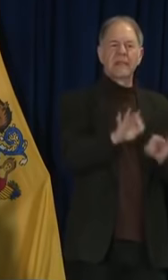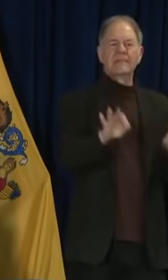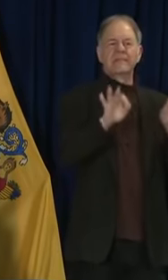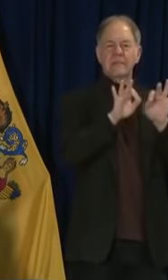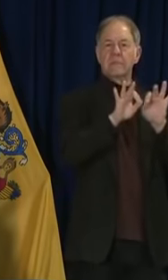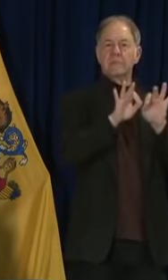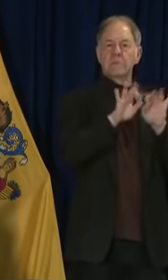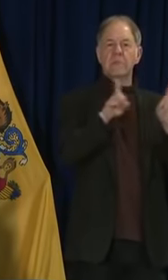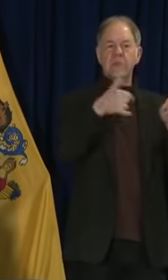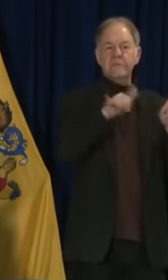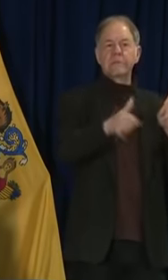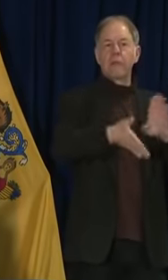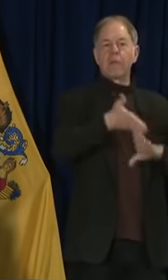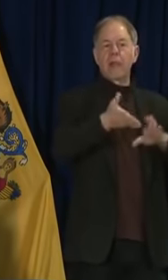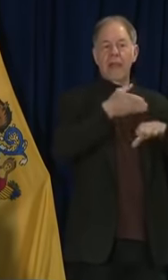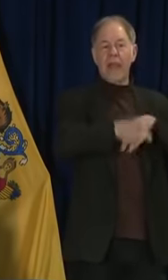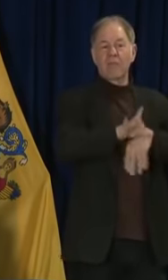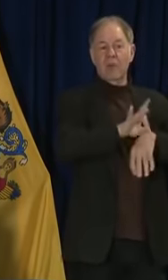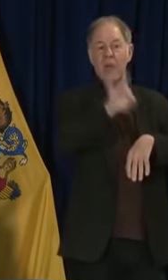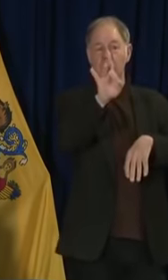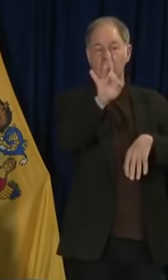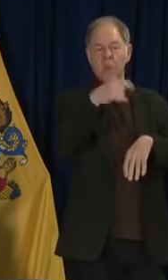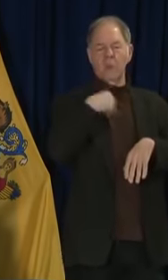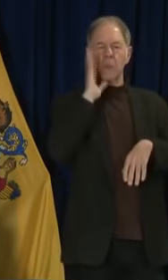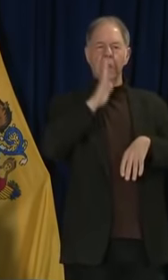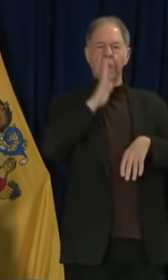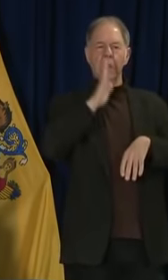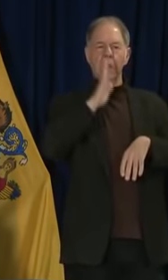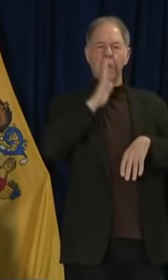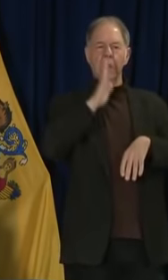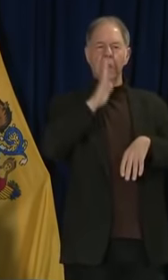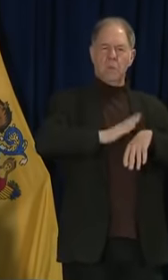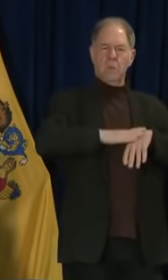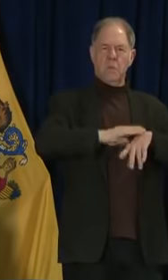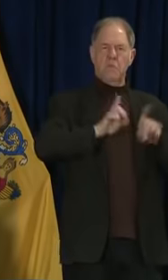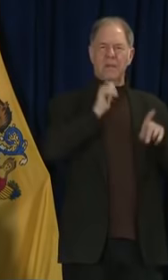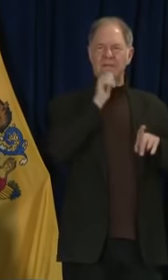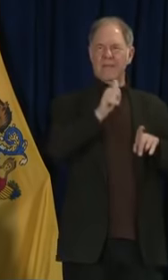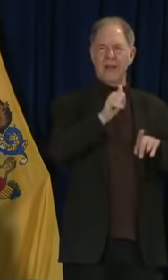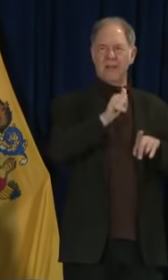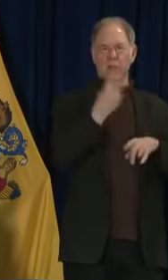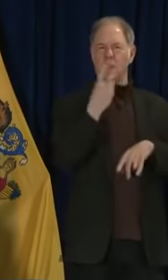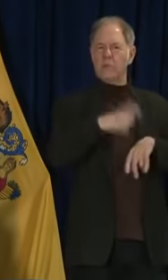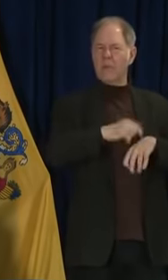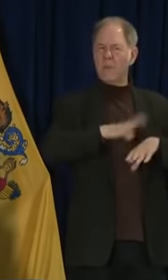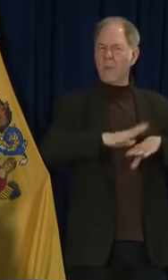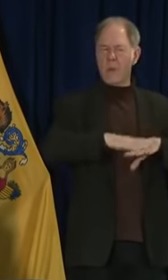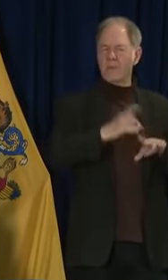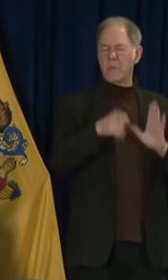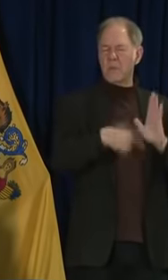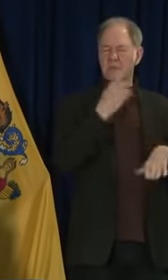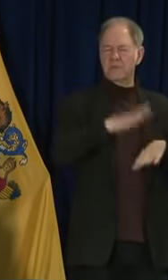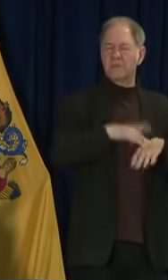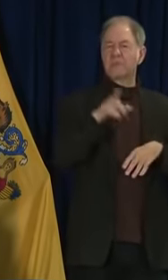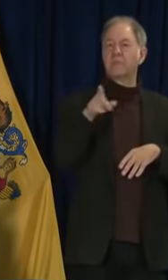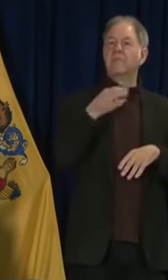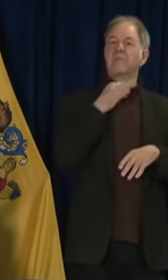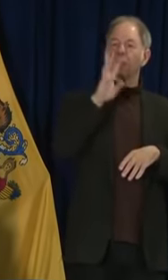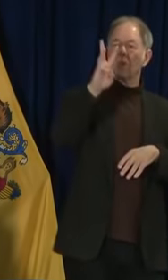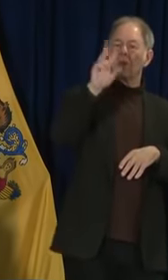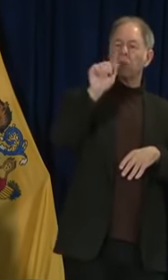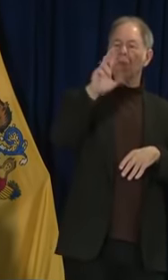8 o'clock, we'll probably give you a warning shot, but we probably won't give you two. Are warehouses,